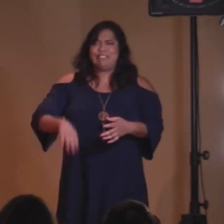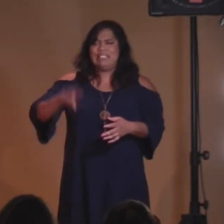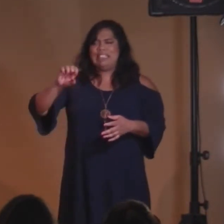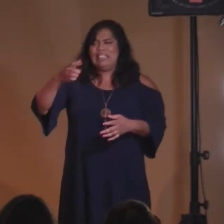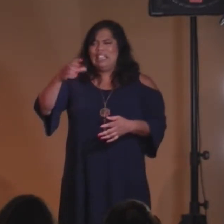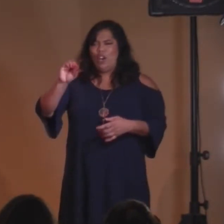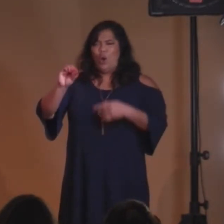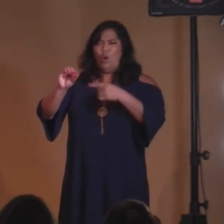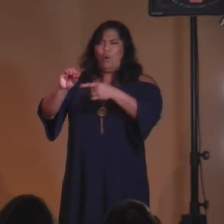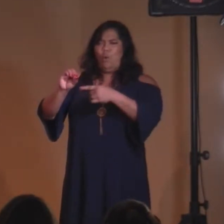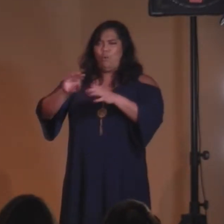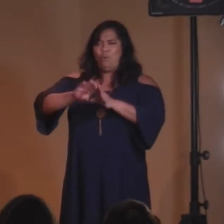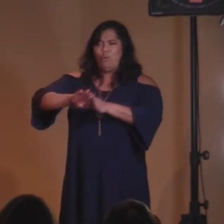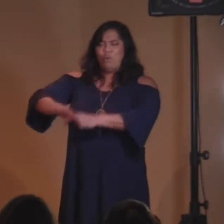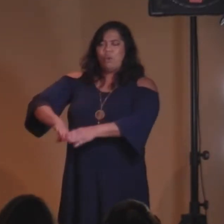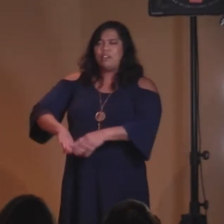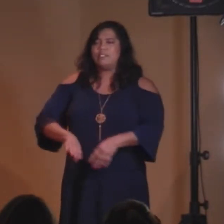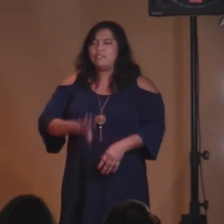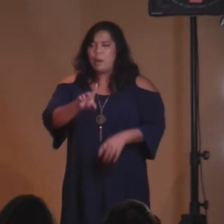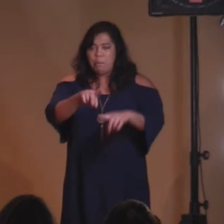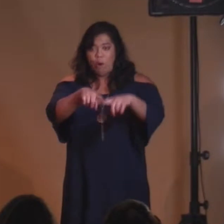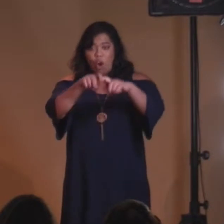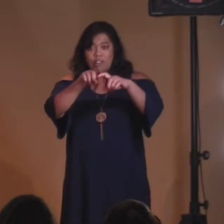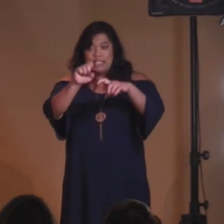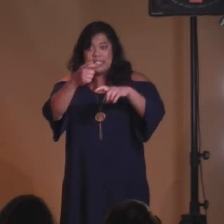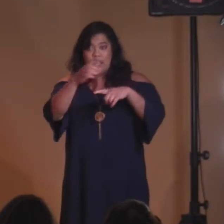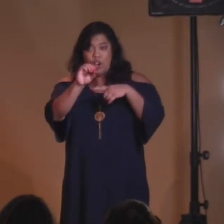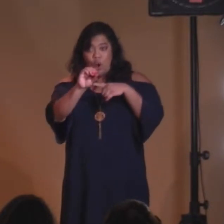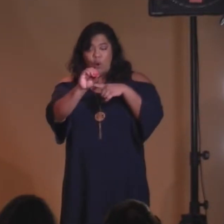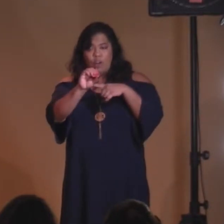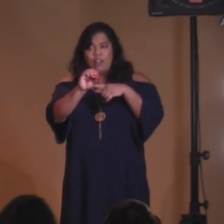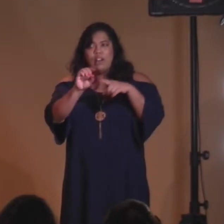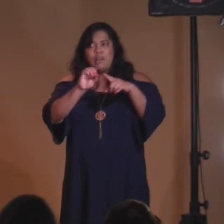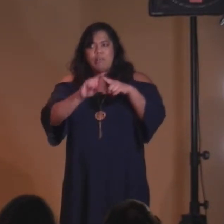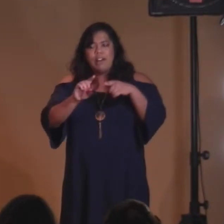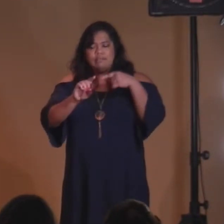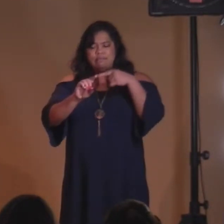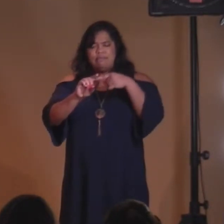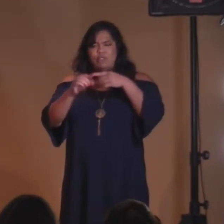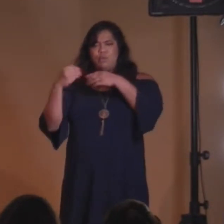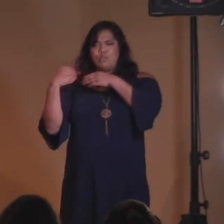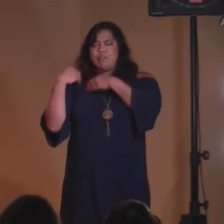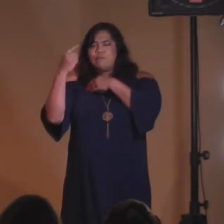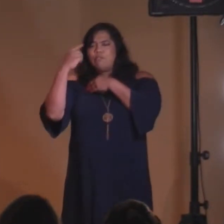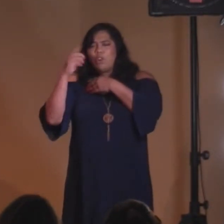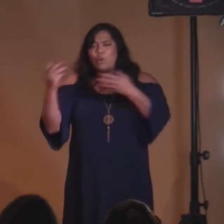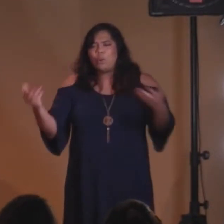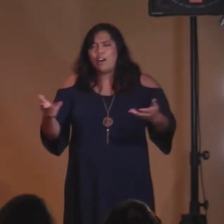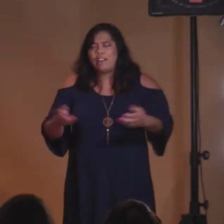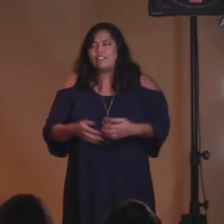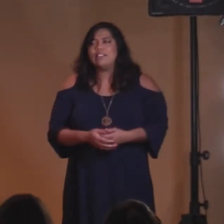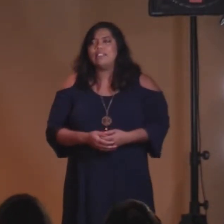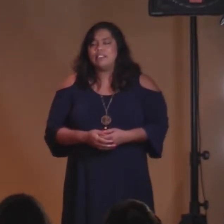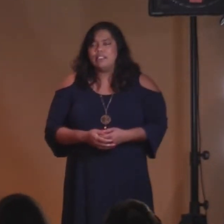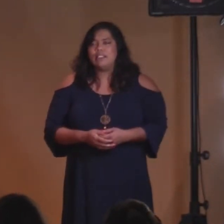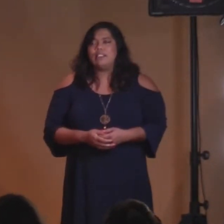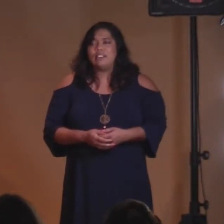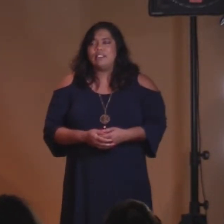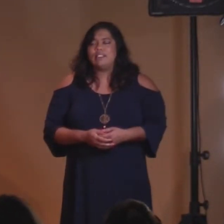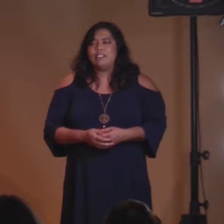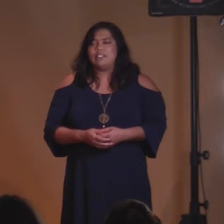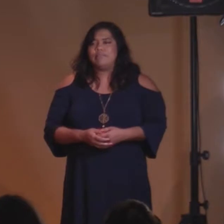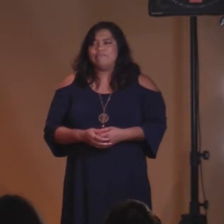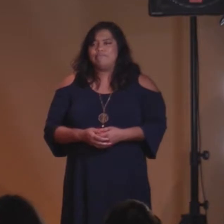is, pause for a second, yes. But the ego's job is to serve as a fire,